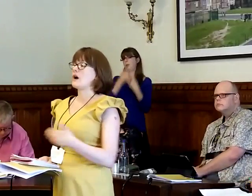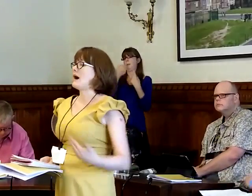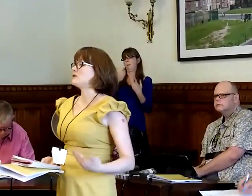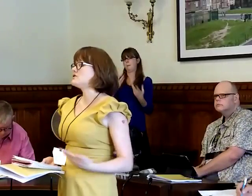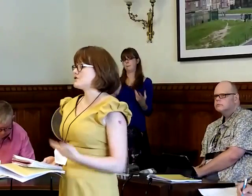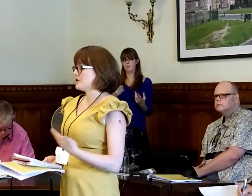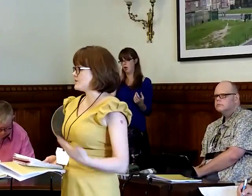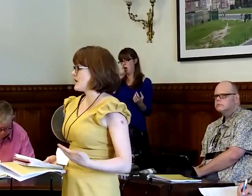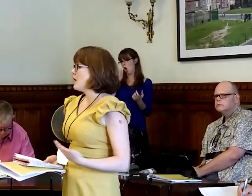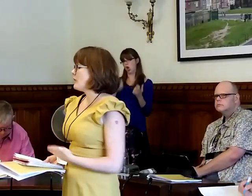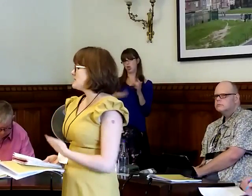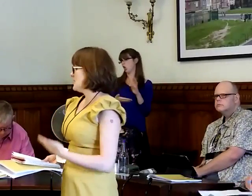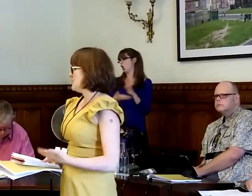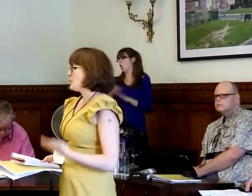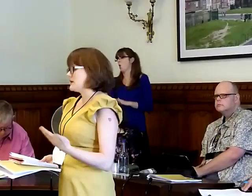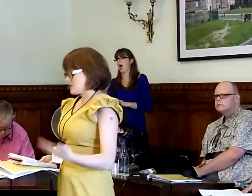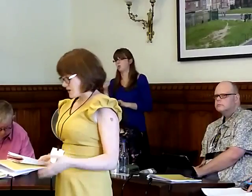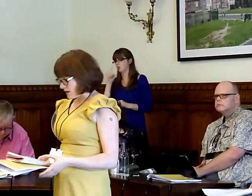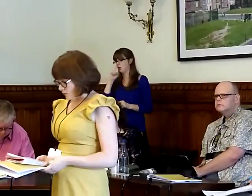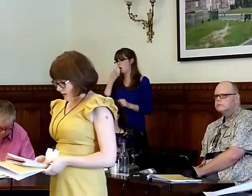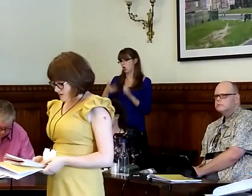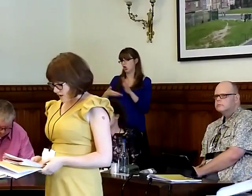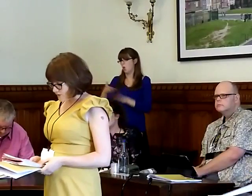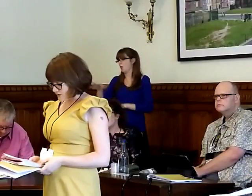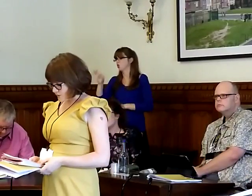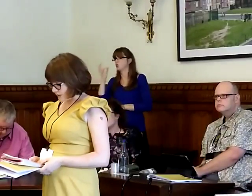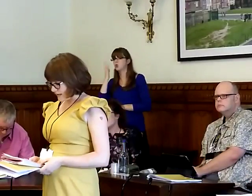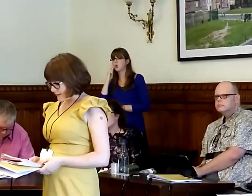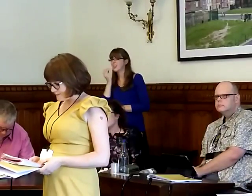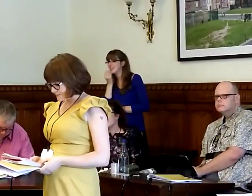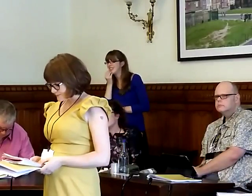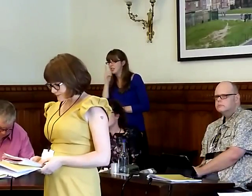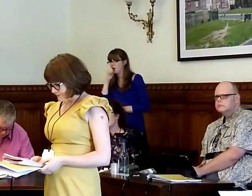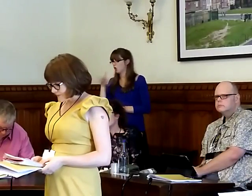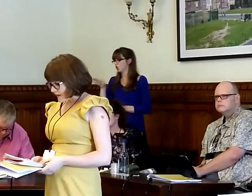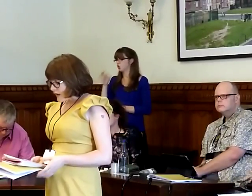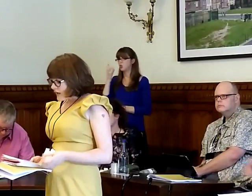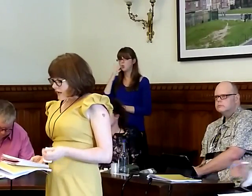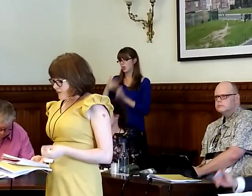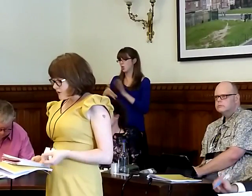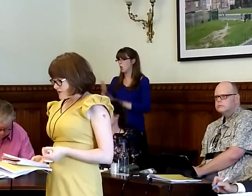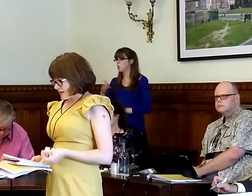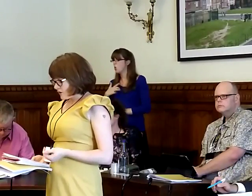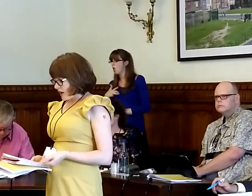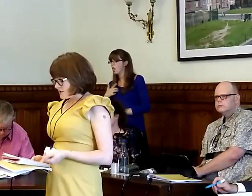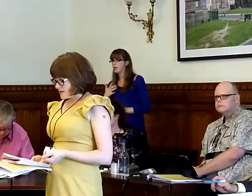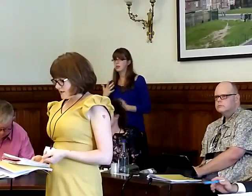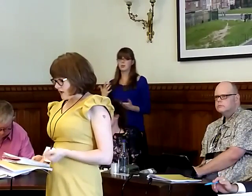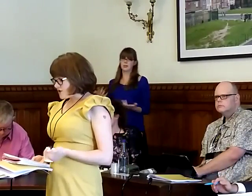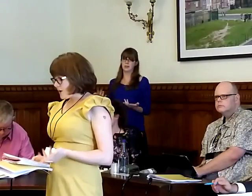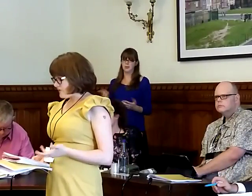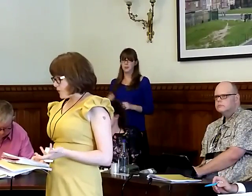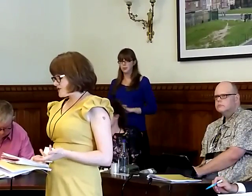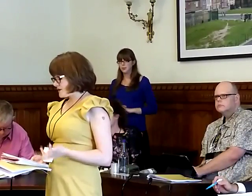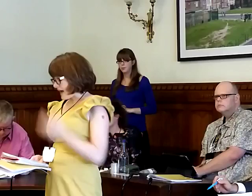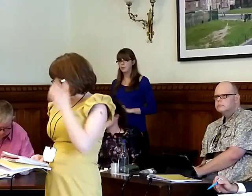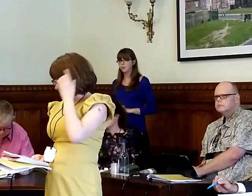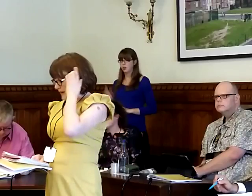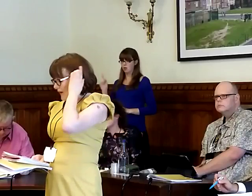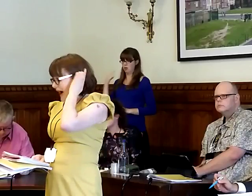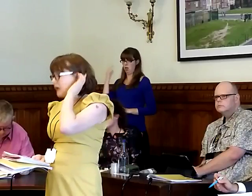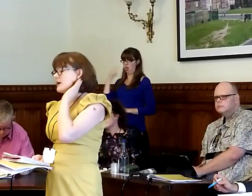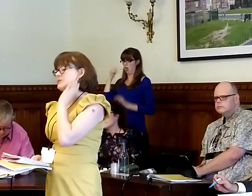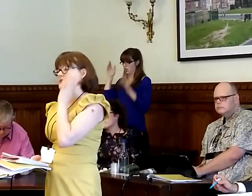going to be able to go out to choose when to eat, when to drink, when to go to the toilet. Focusing on London, I do have a